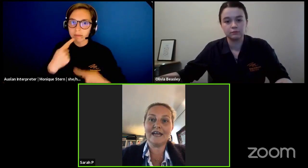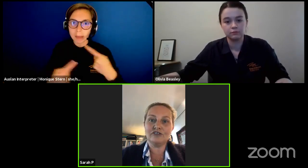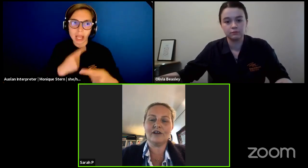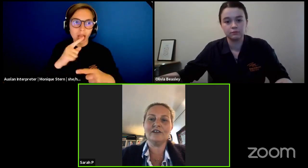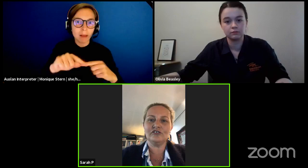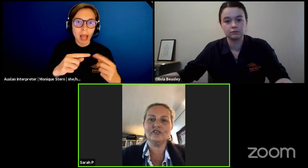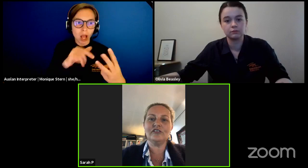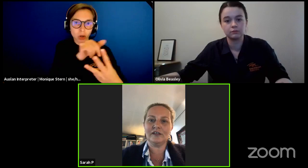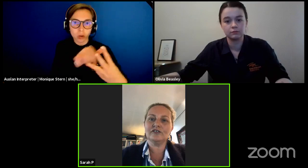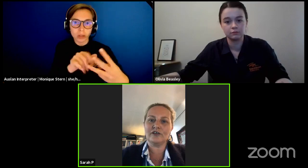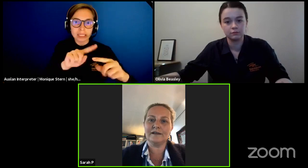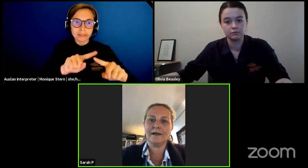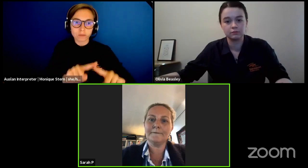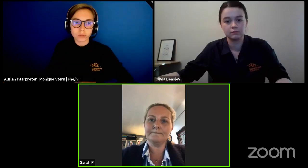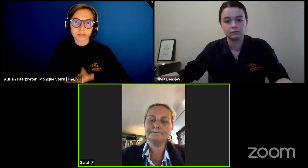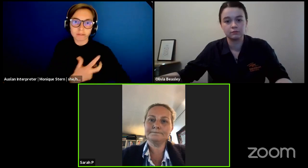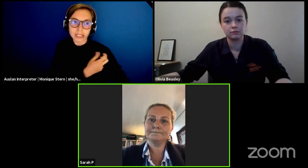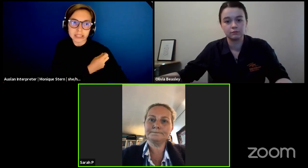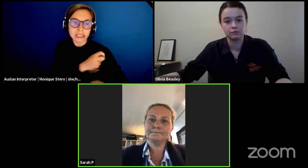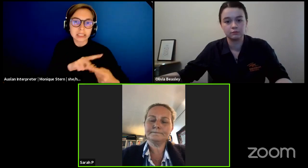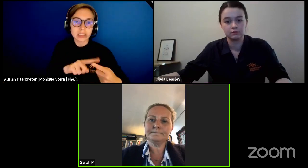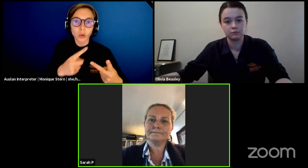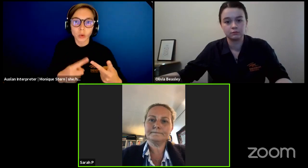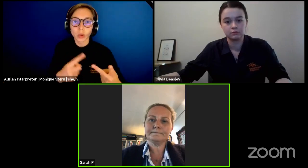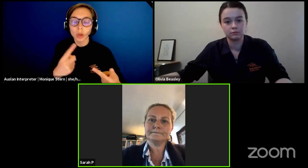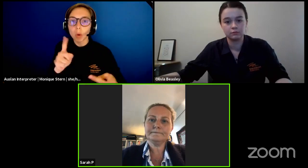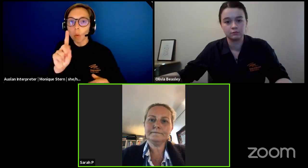profiles, age ranges in Australia.